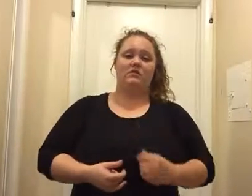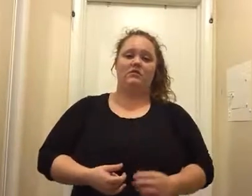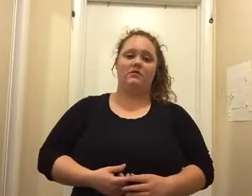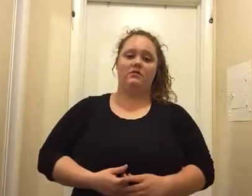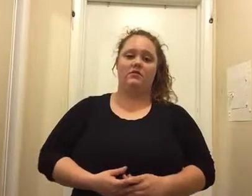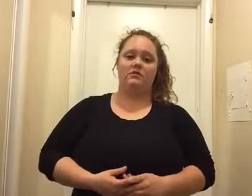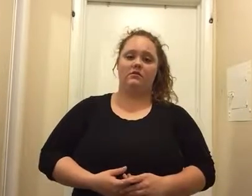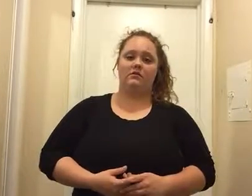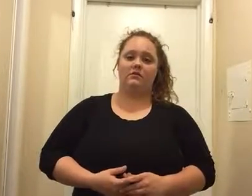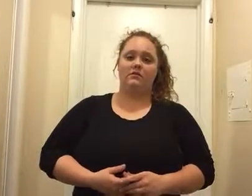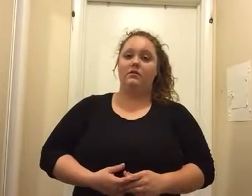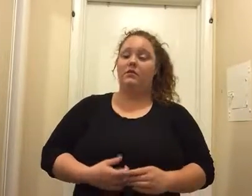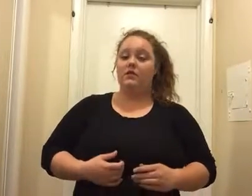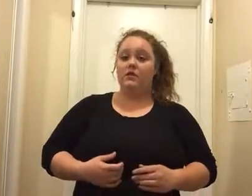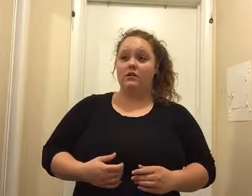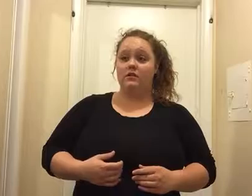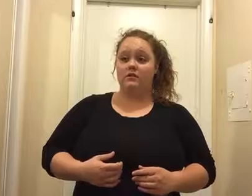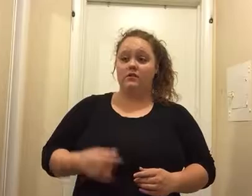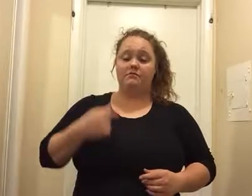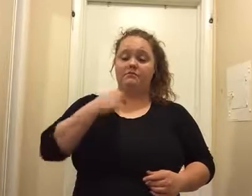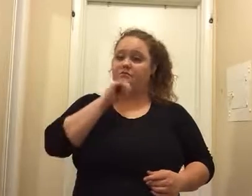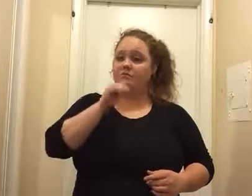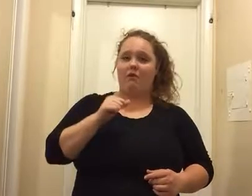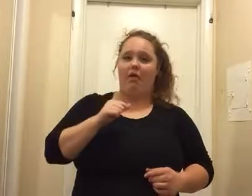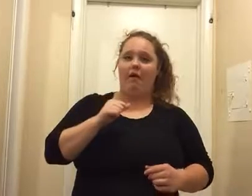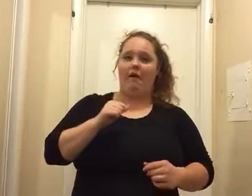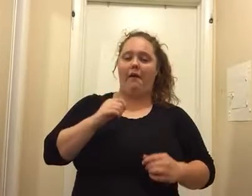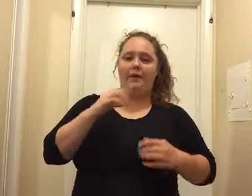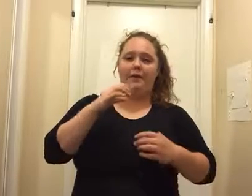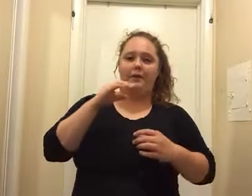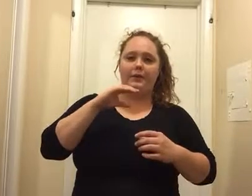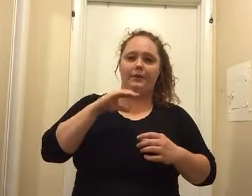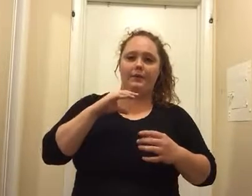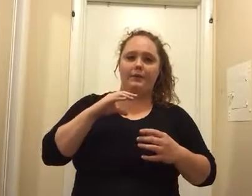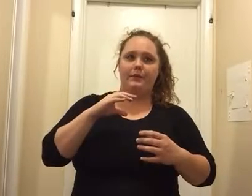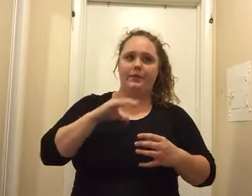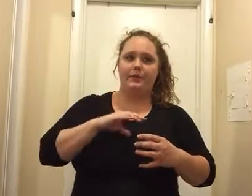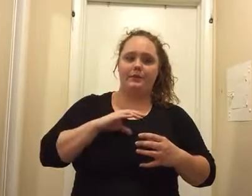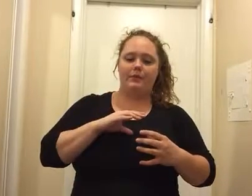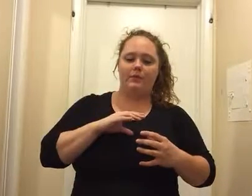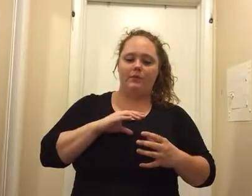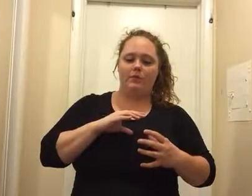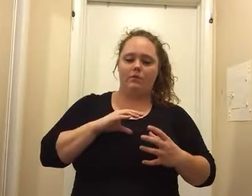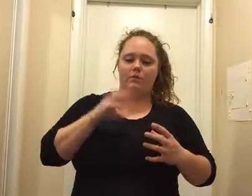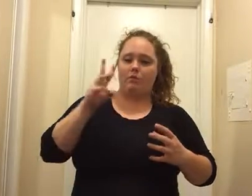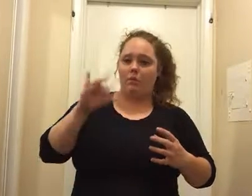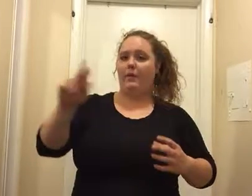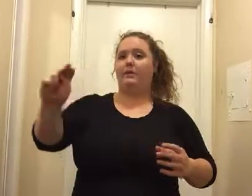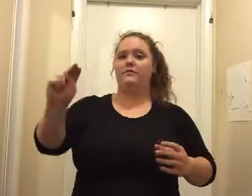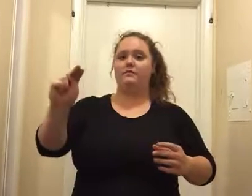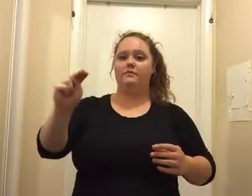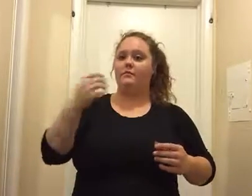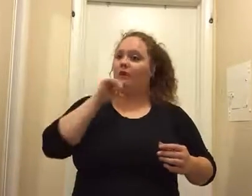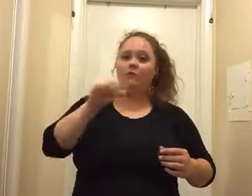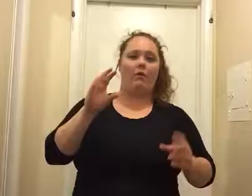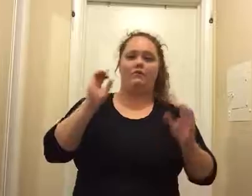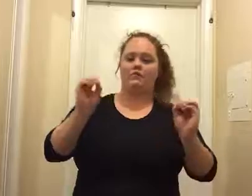been your victories. Their triumphs have not been your triumphs. And while they celebrated in our